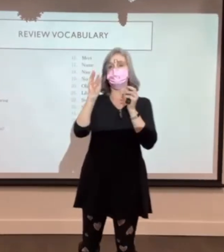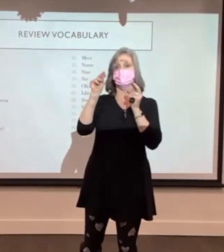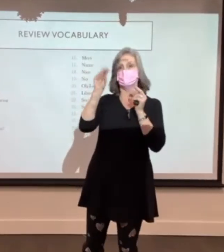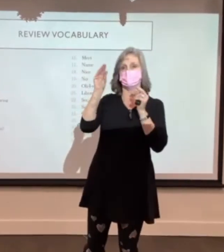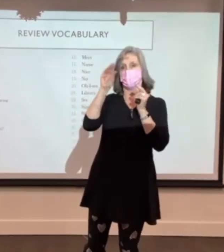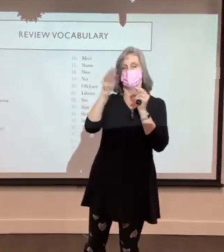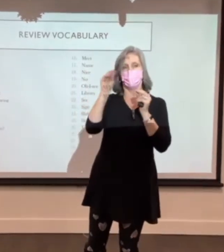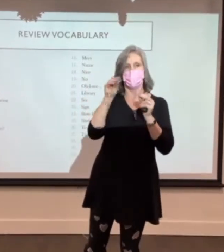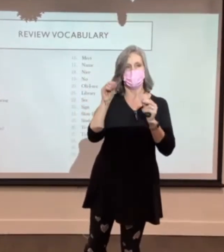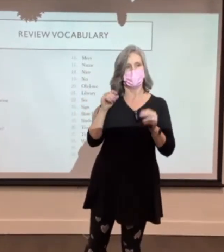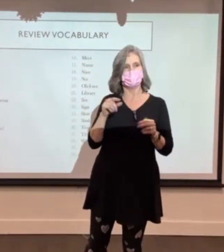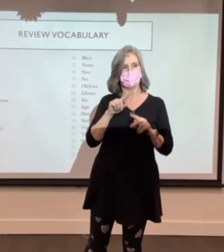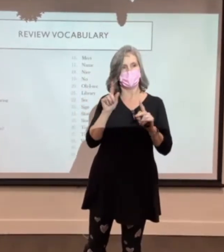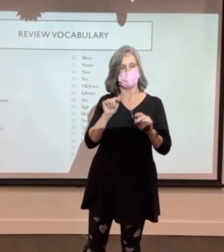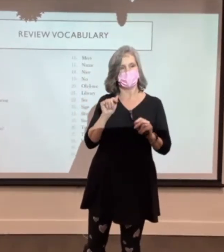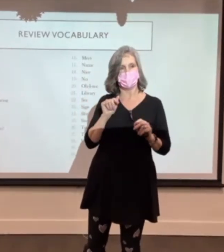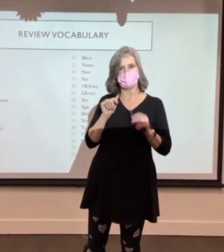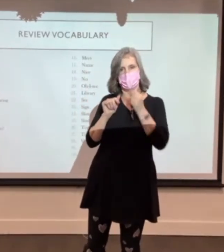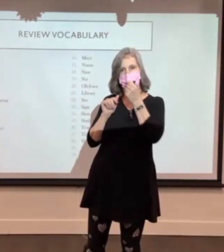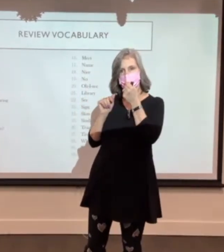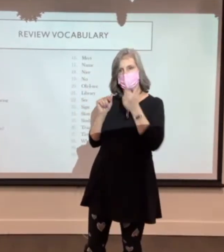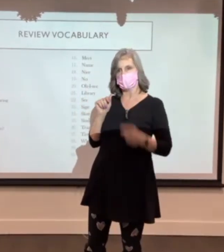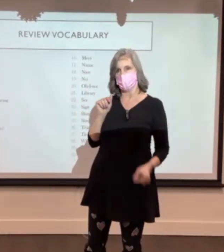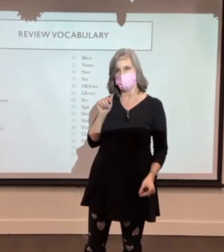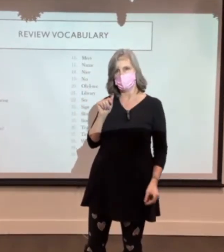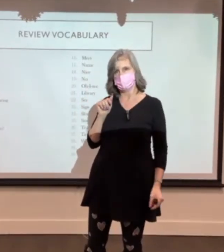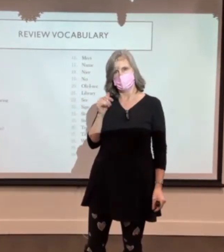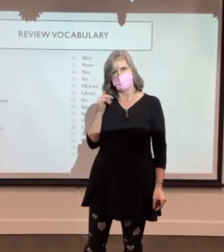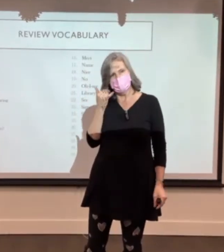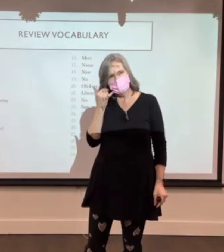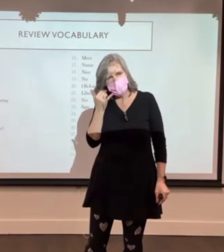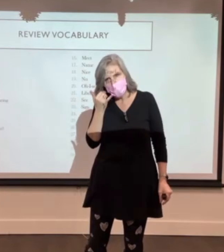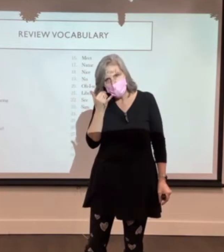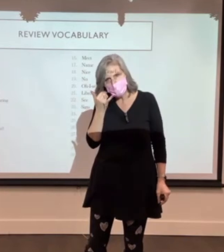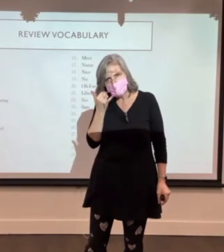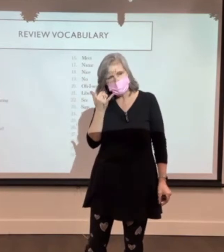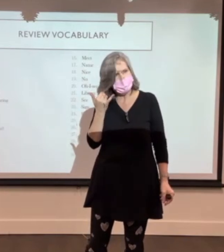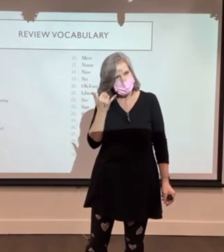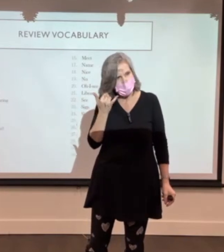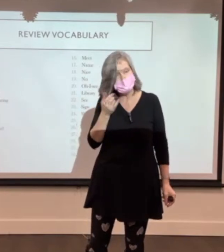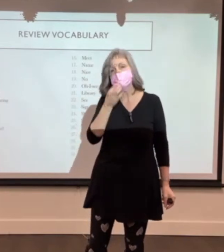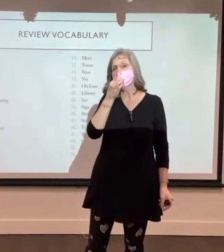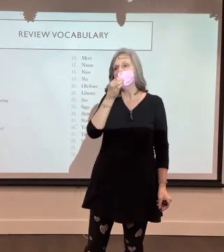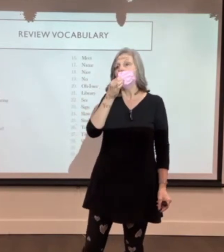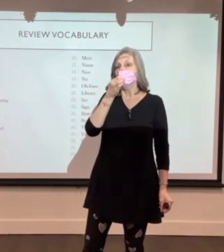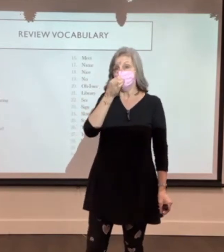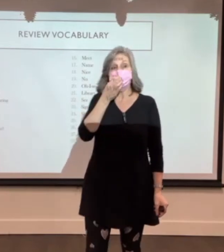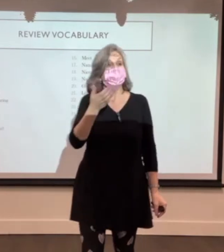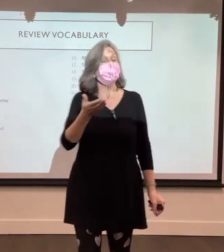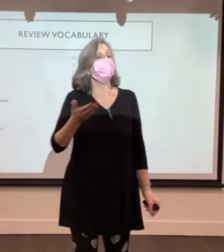just chatting away and then you hear nothing on the other end. What do we say? Are you still there? Are you listening? So what do we do when we're